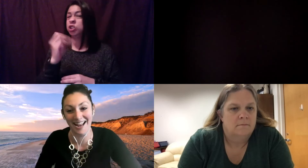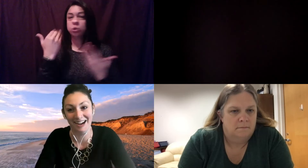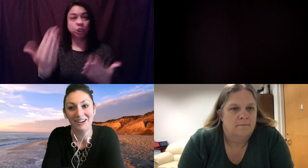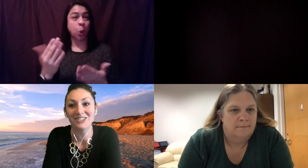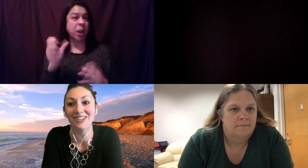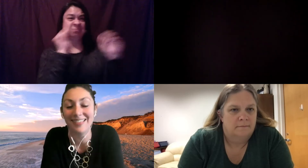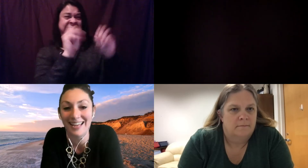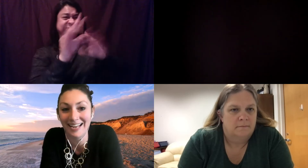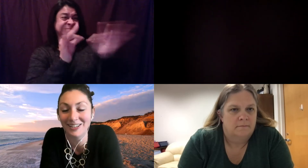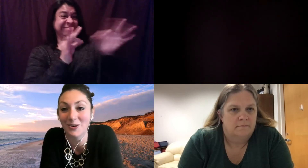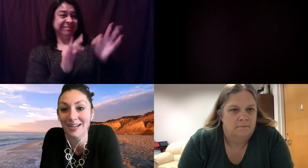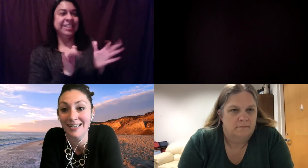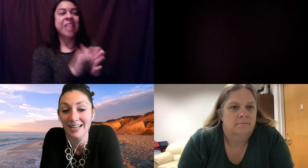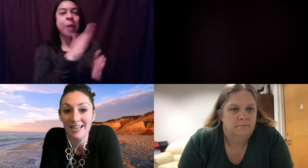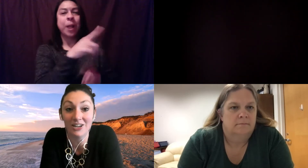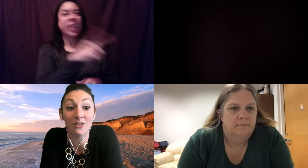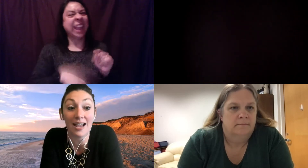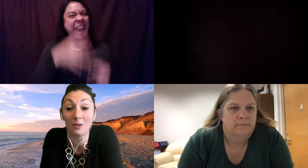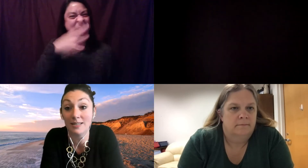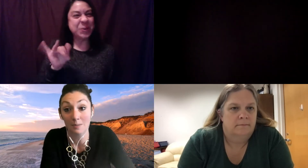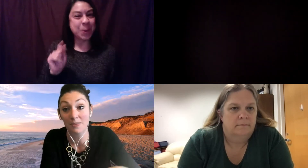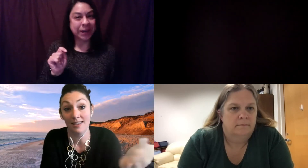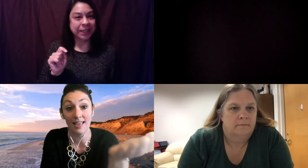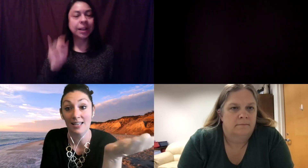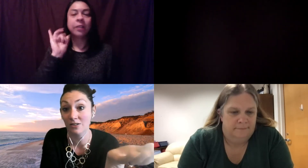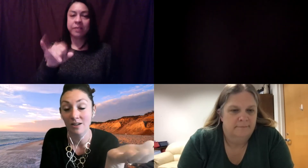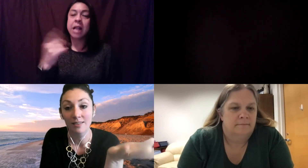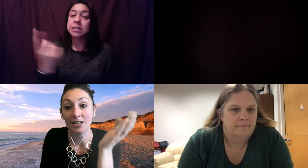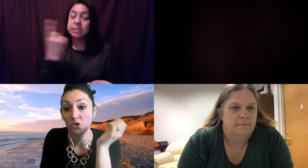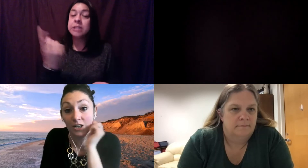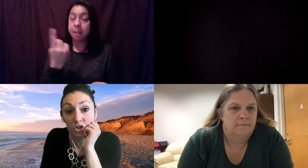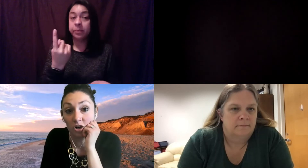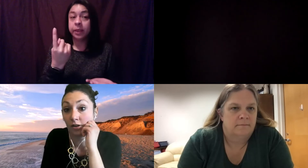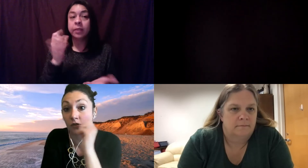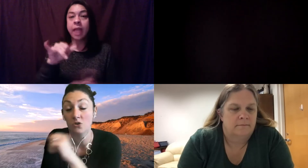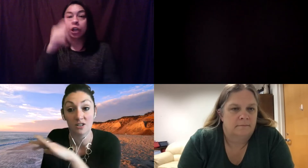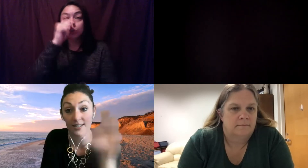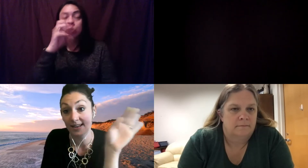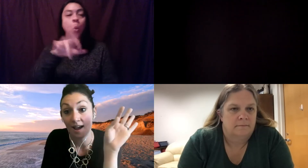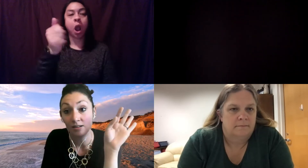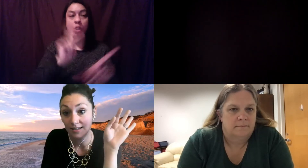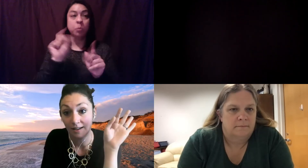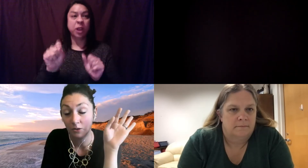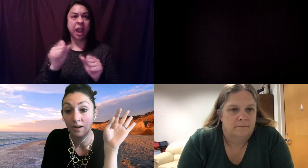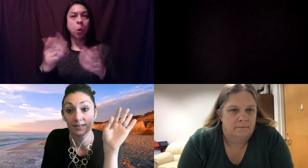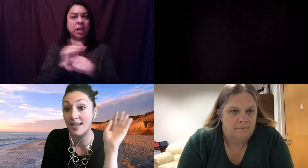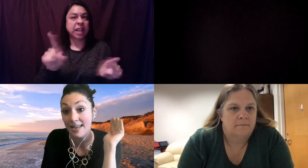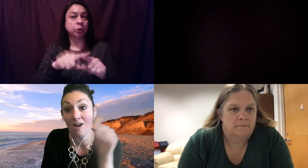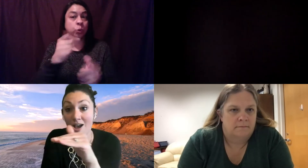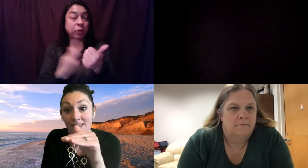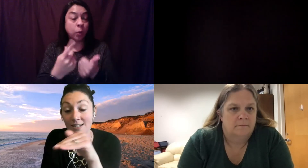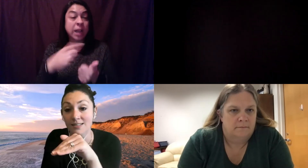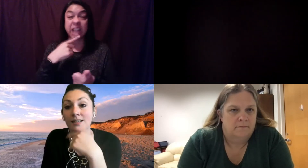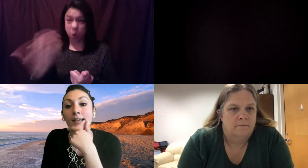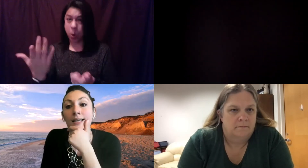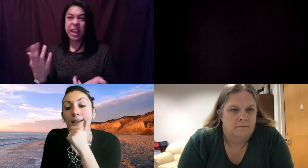in there so that they can't ignore it. You know, that could be something that Trish or other folks could send out to everyone and say, get